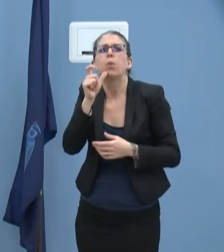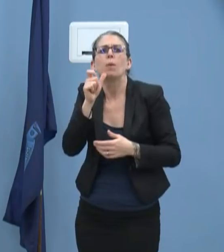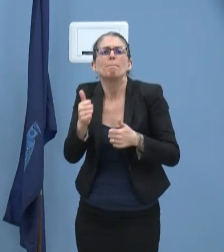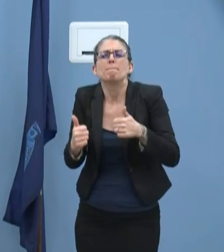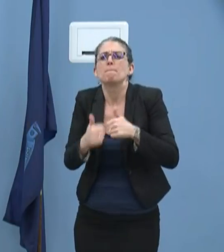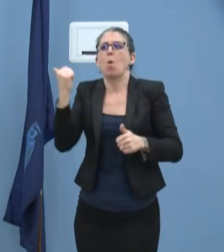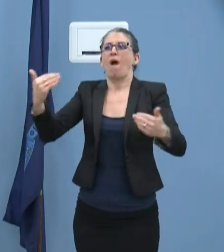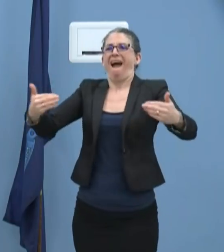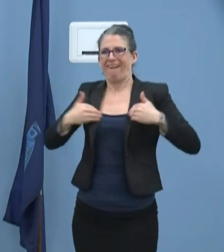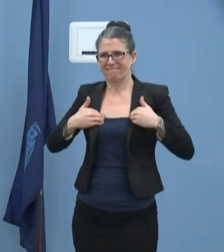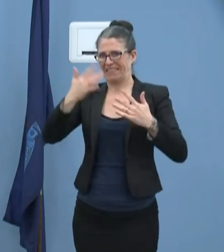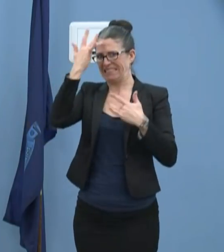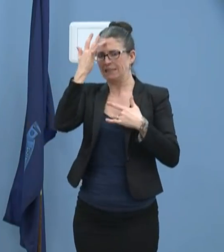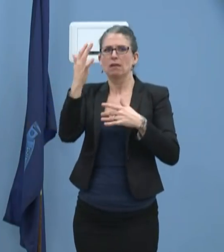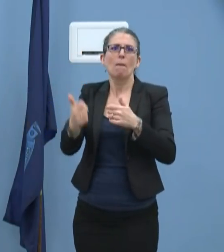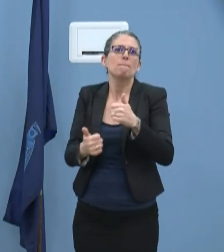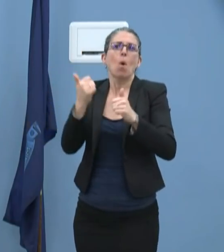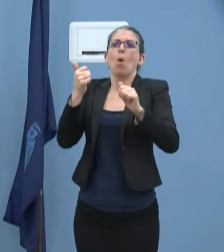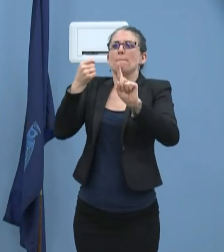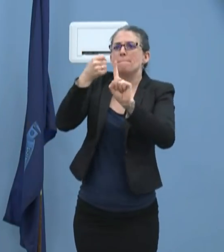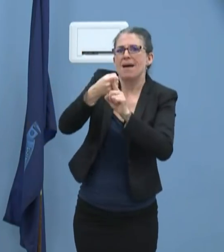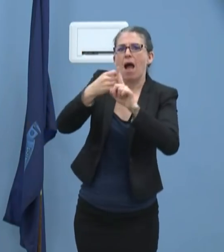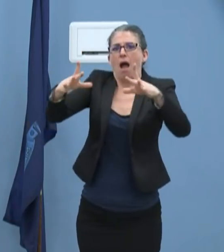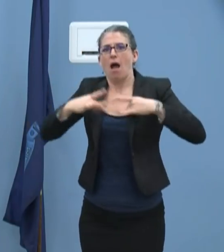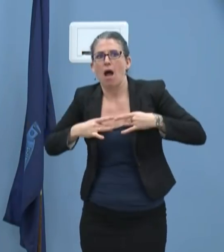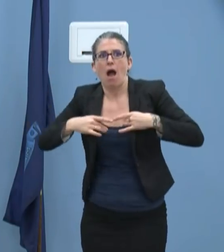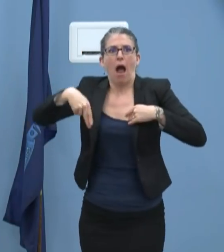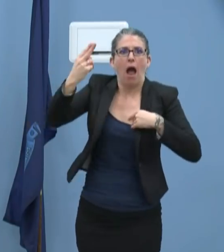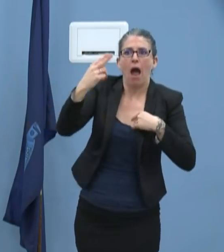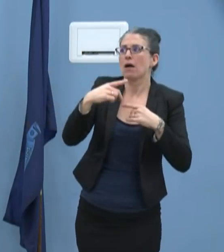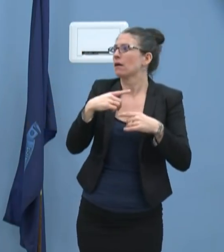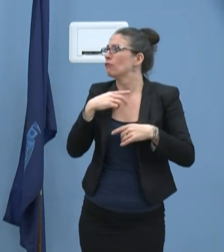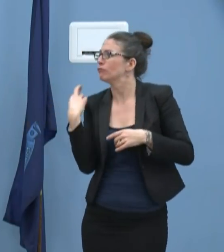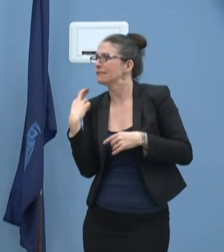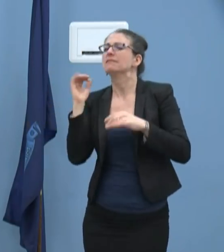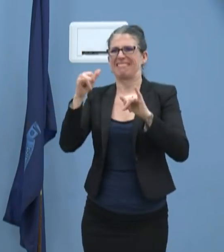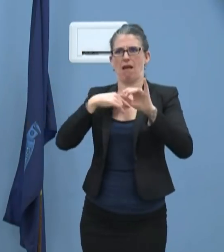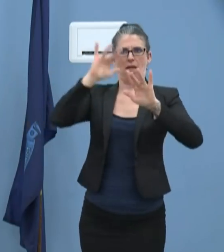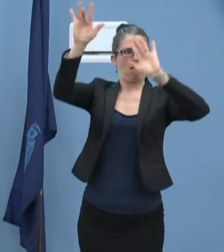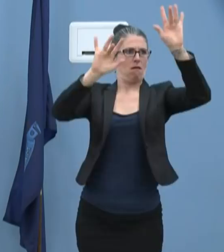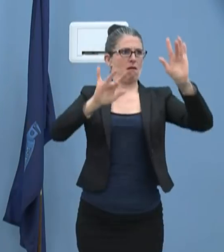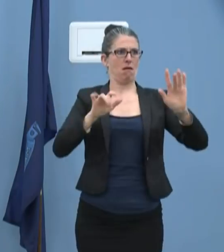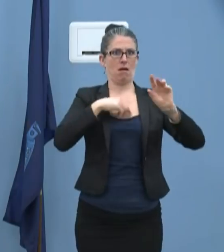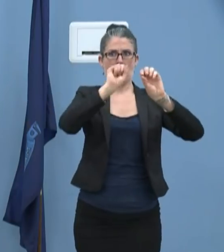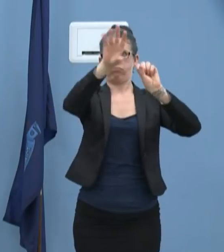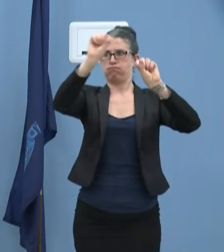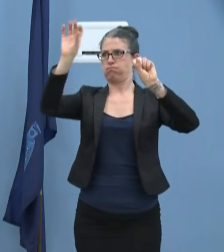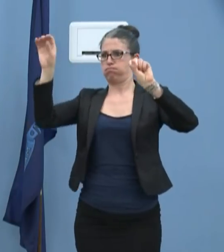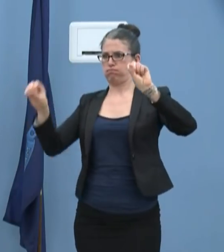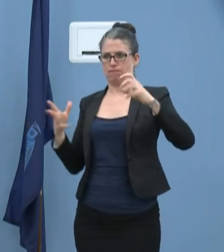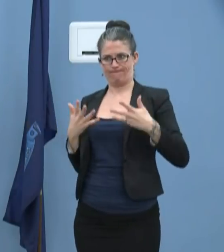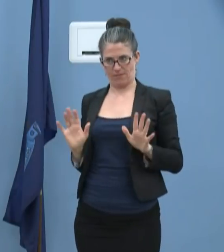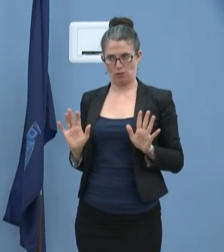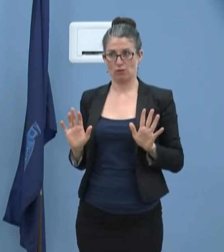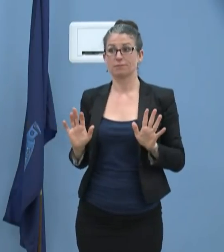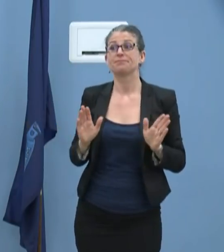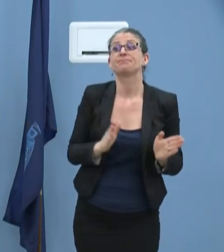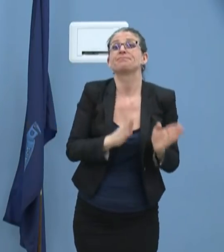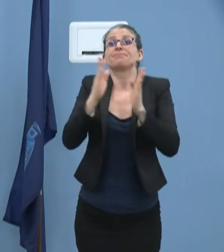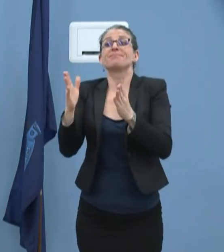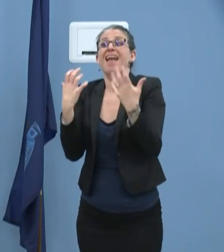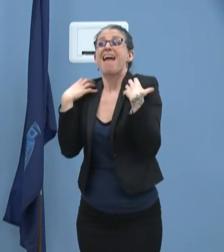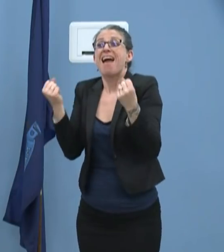need them right now for the very things that you mentioned, which is to say ensuring that health care workers can treat patients